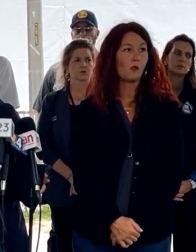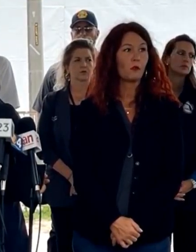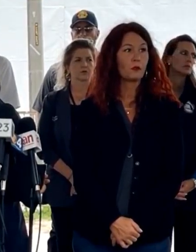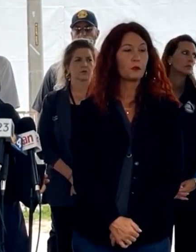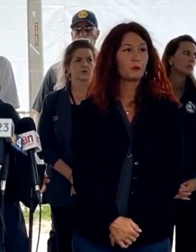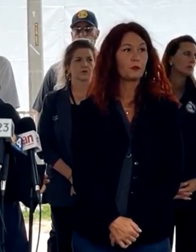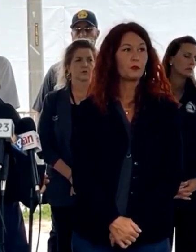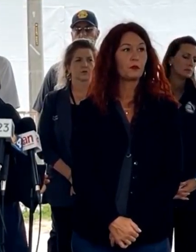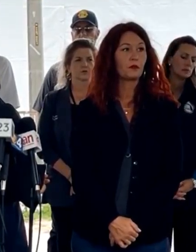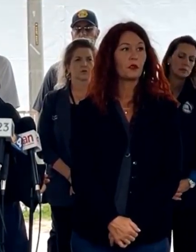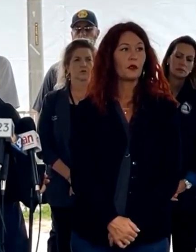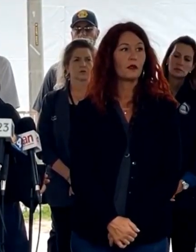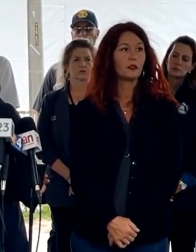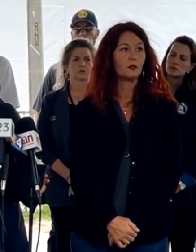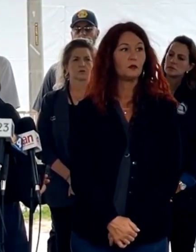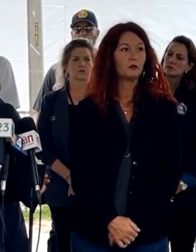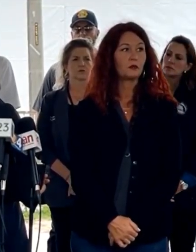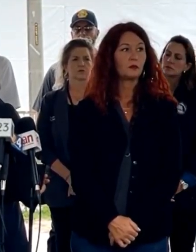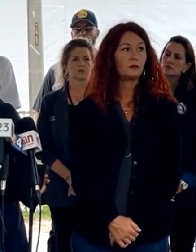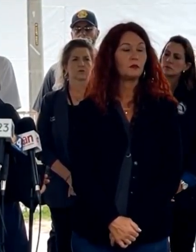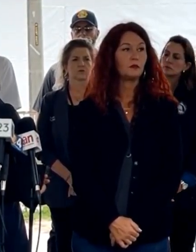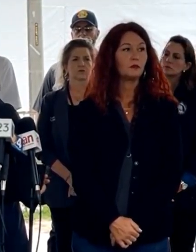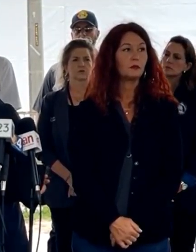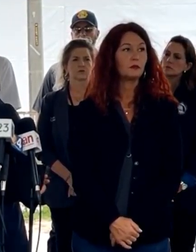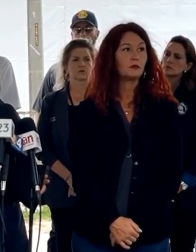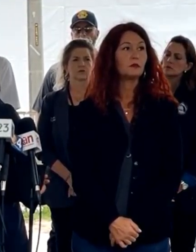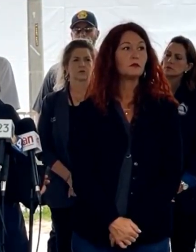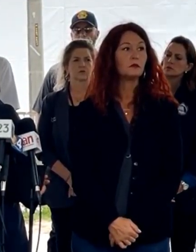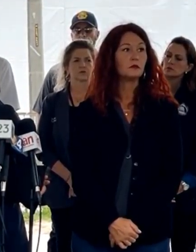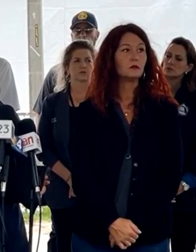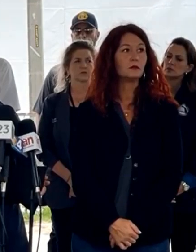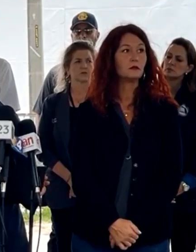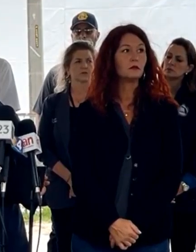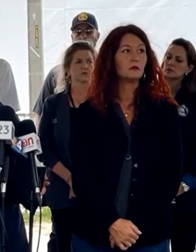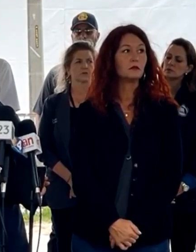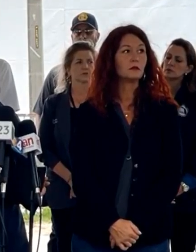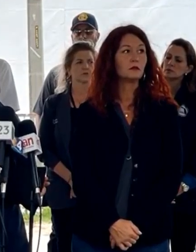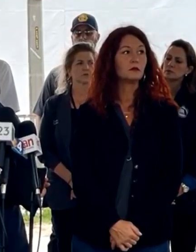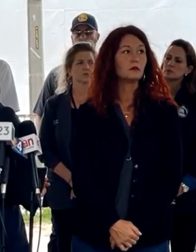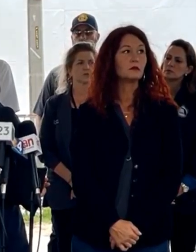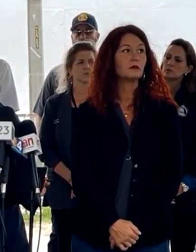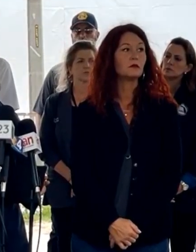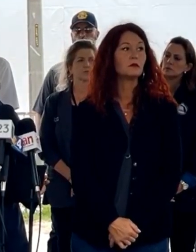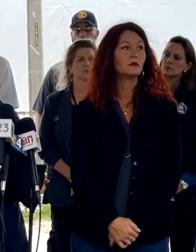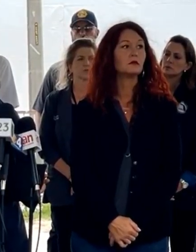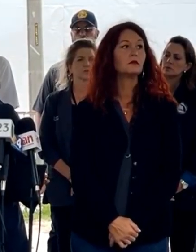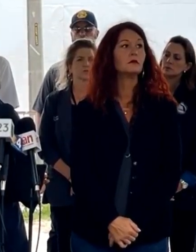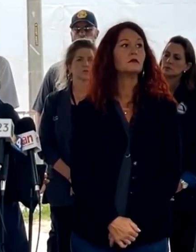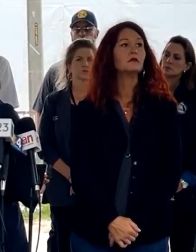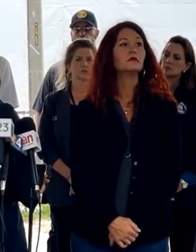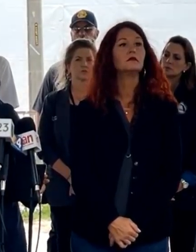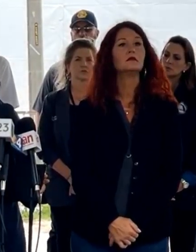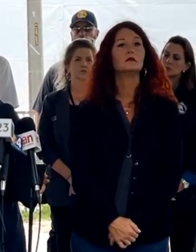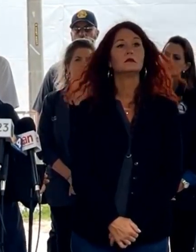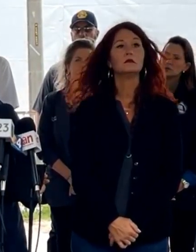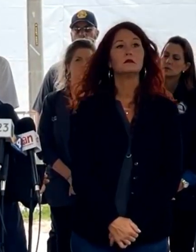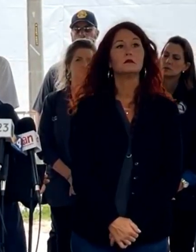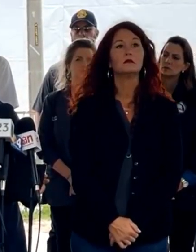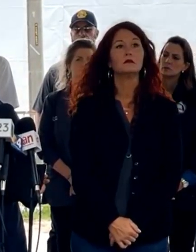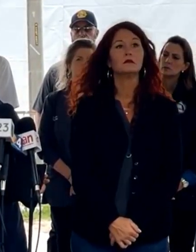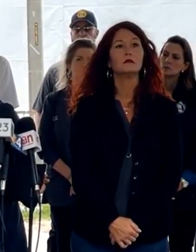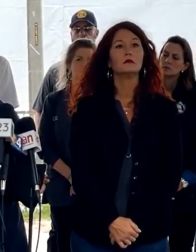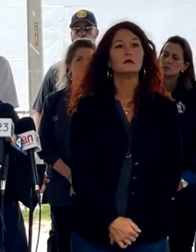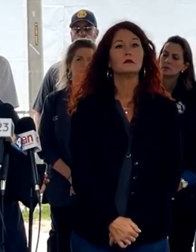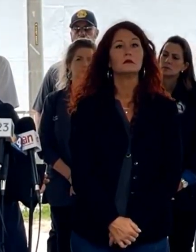saben que el estamos haciendo todo lo que podemos y también ellos están listos para cerrar